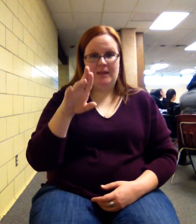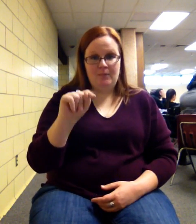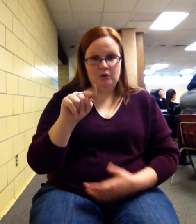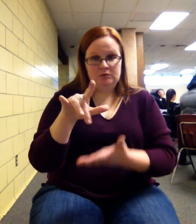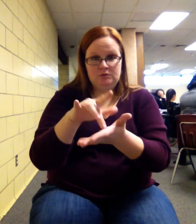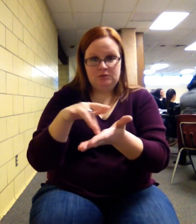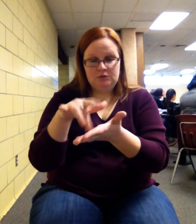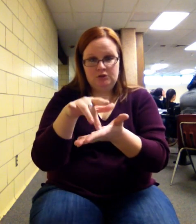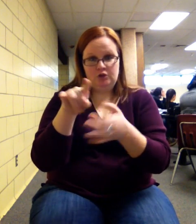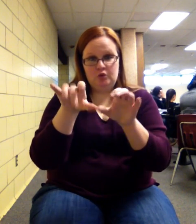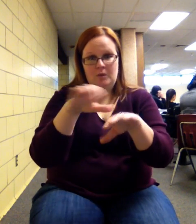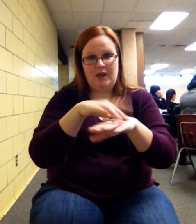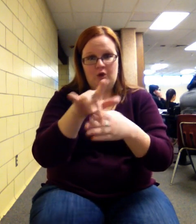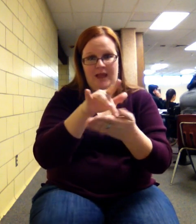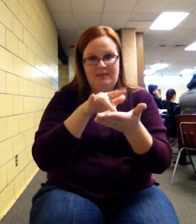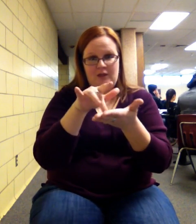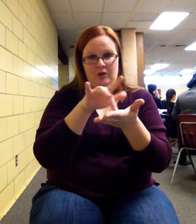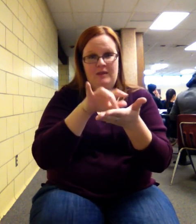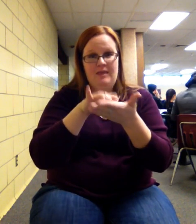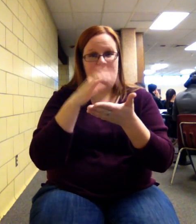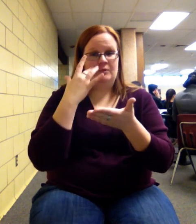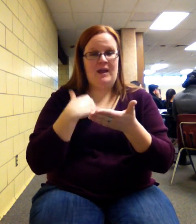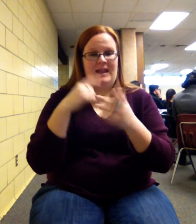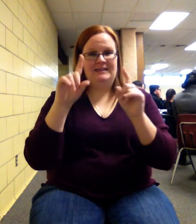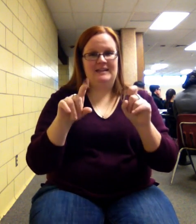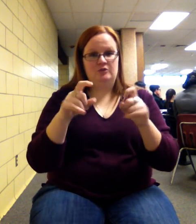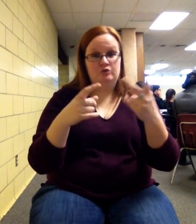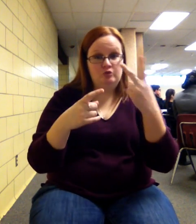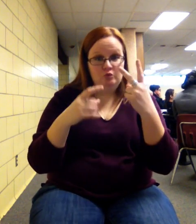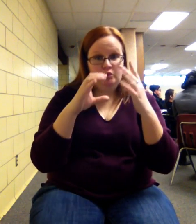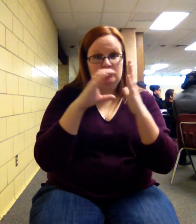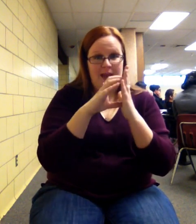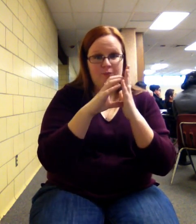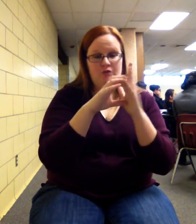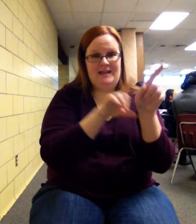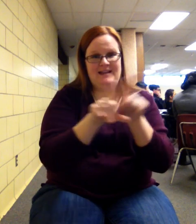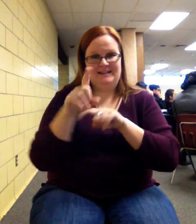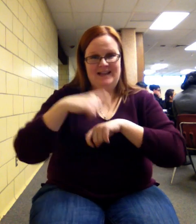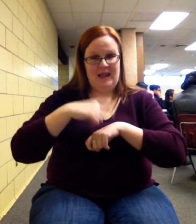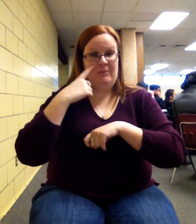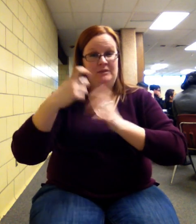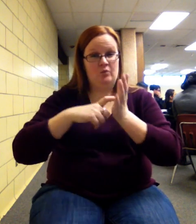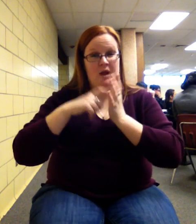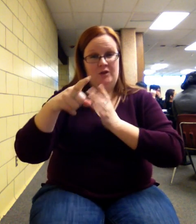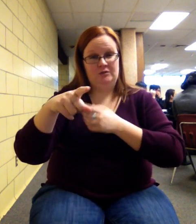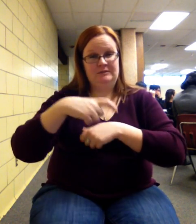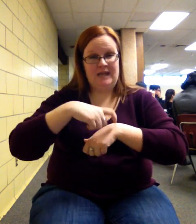which is another reason why I only test you over 2 chapters at a time, because it's going to take you a little time to document that. You're just getting used to your